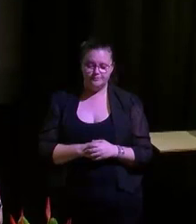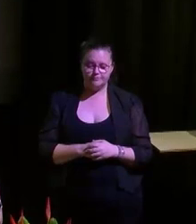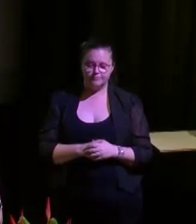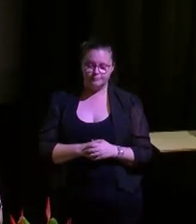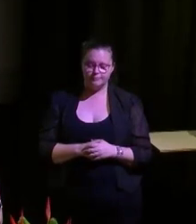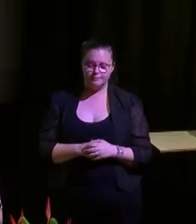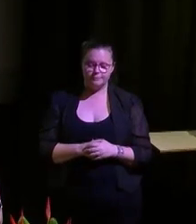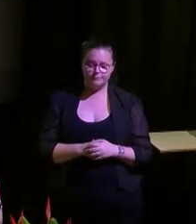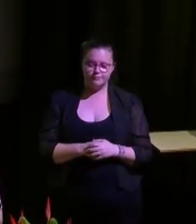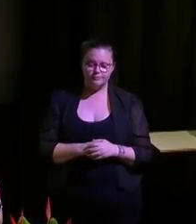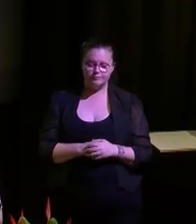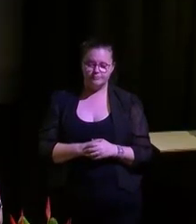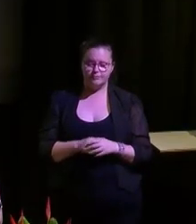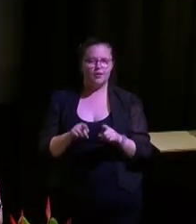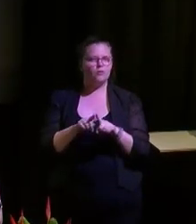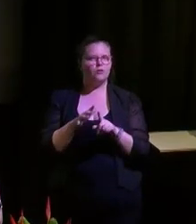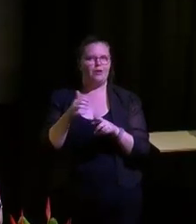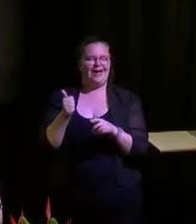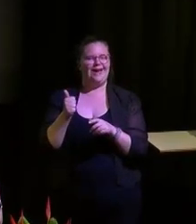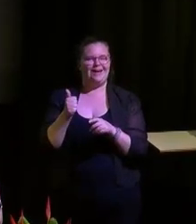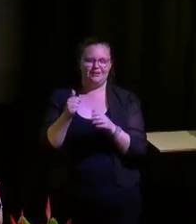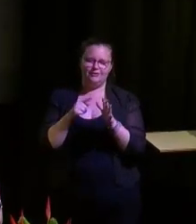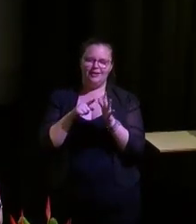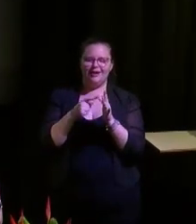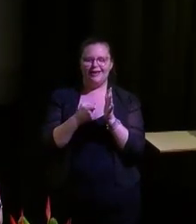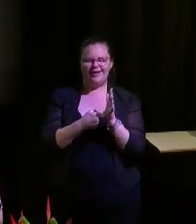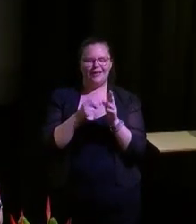that time, we had the Air Force,